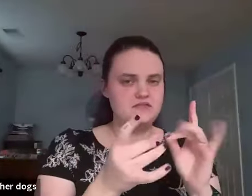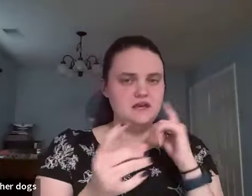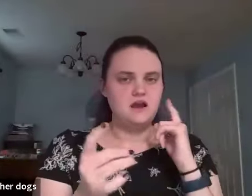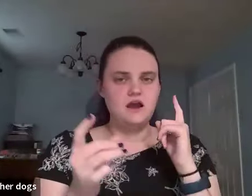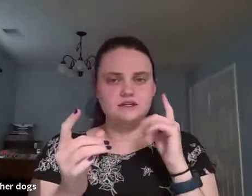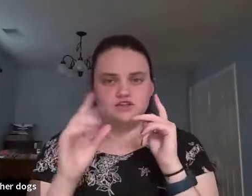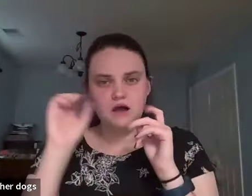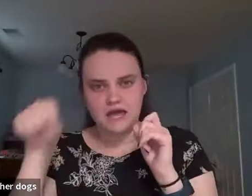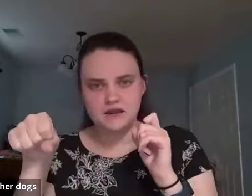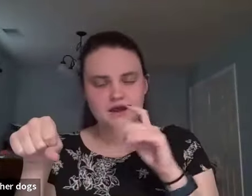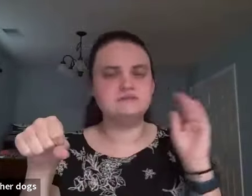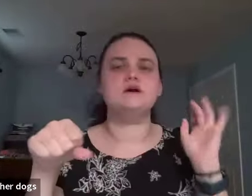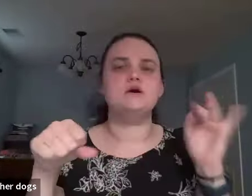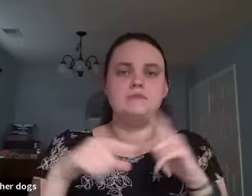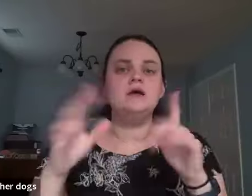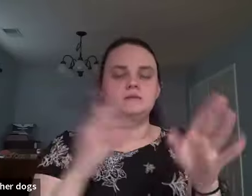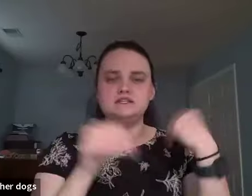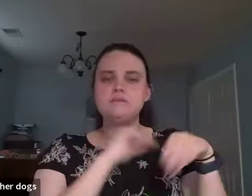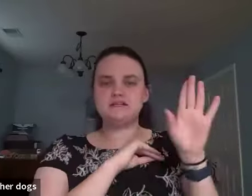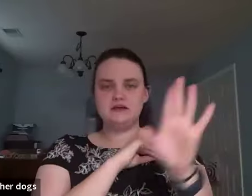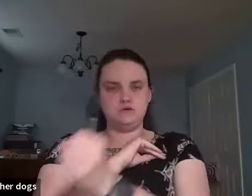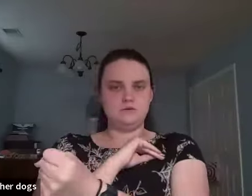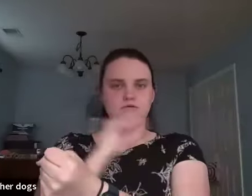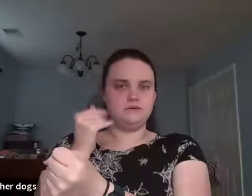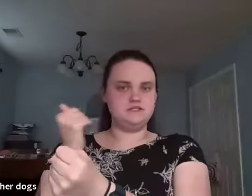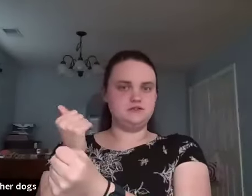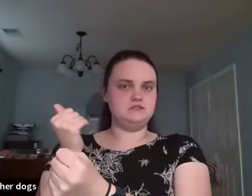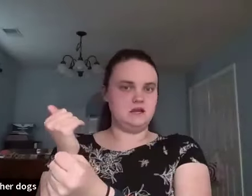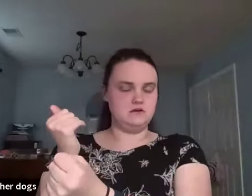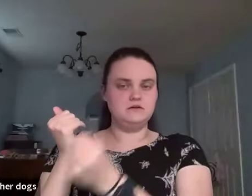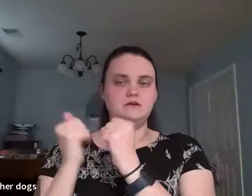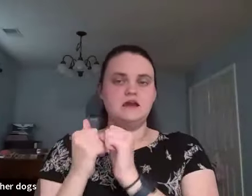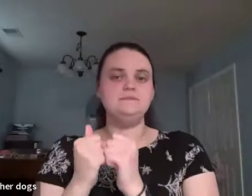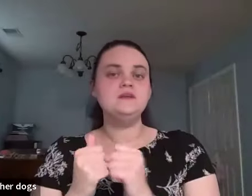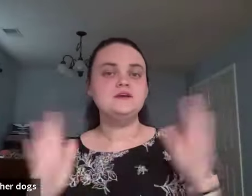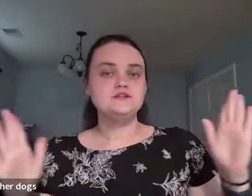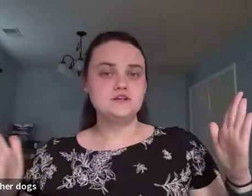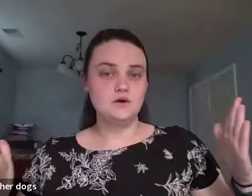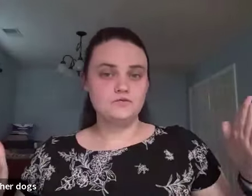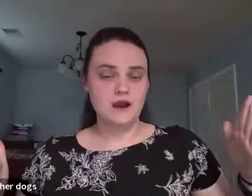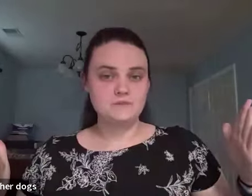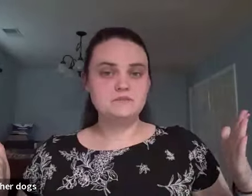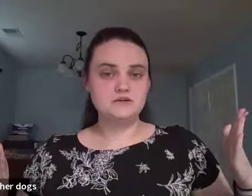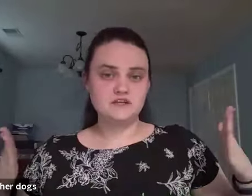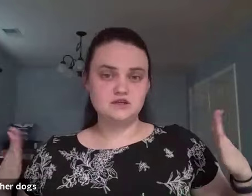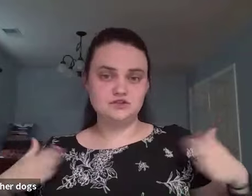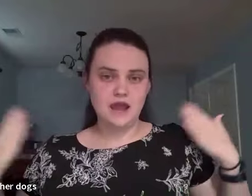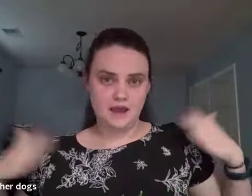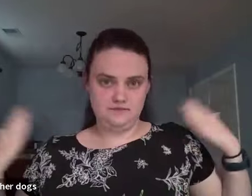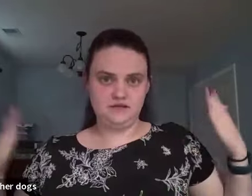I think I saw a head nod and I was like, okay, well, let's go back to that real quick before we do scared. Okay. So for happy birthday, you do